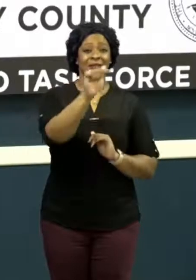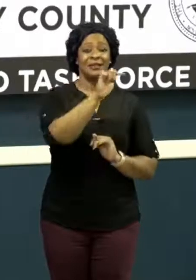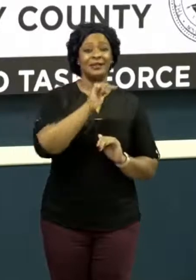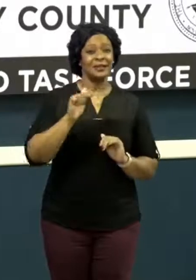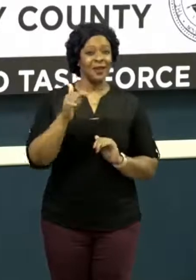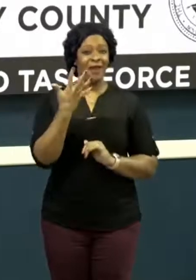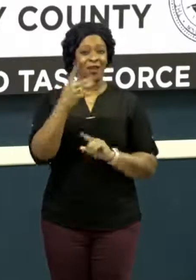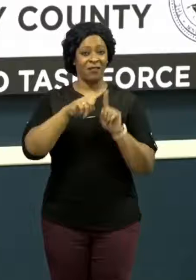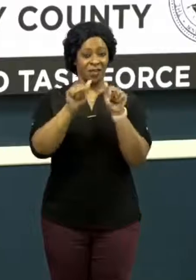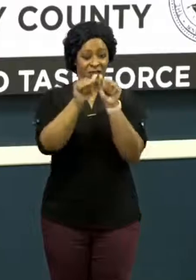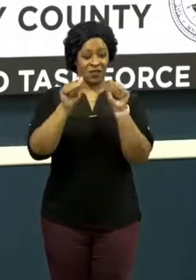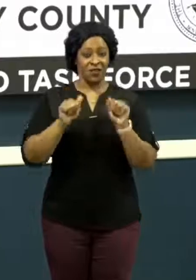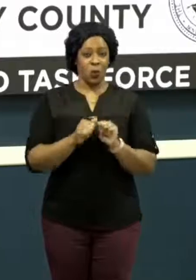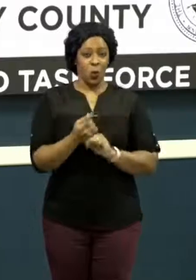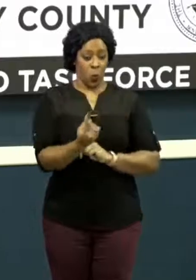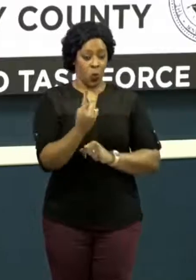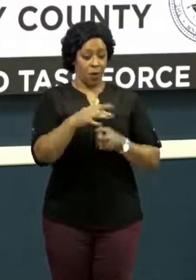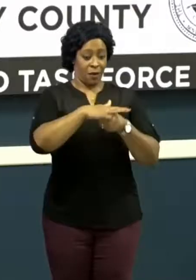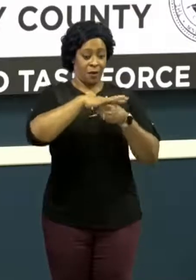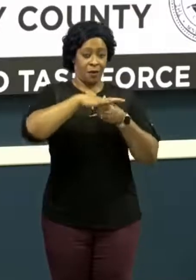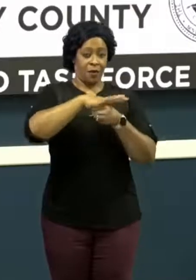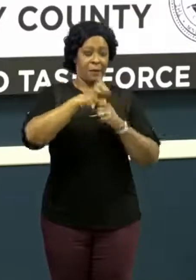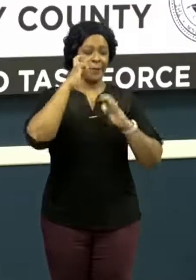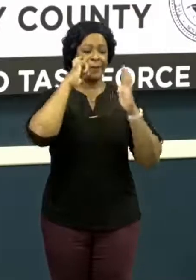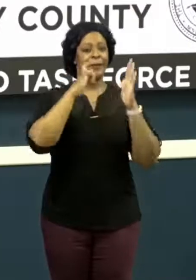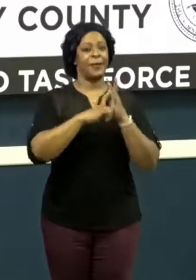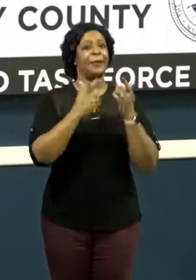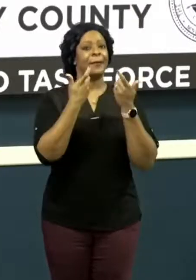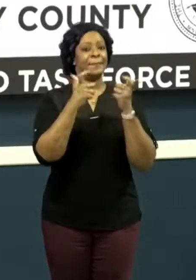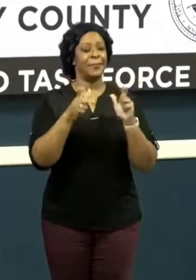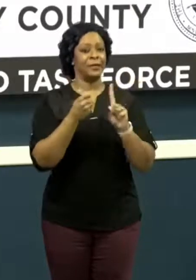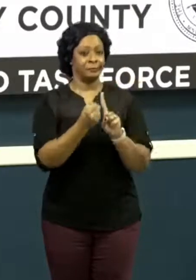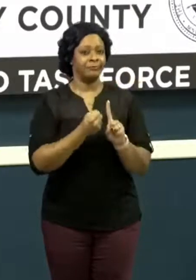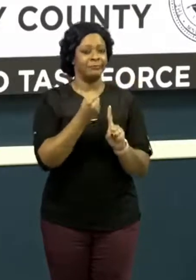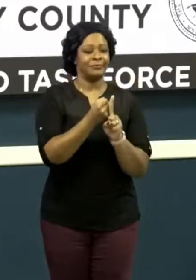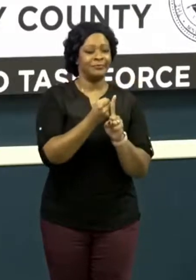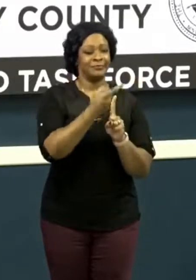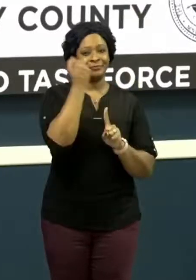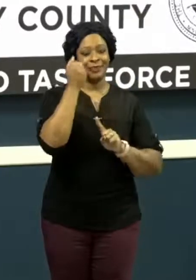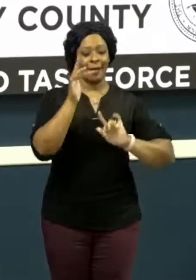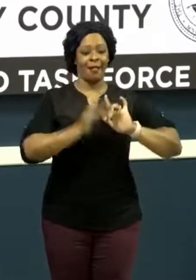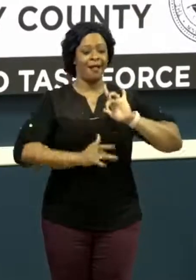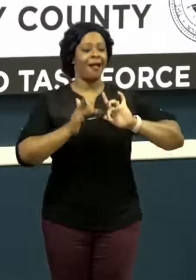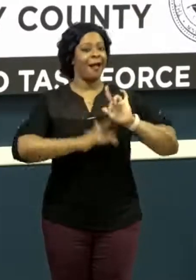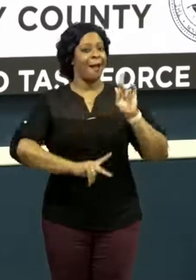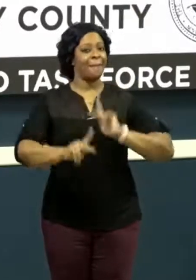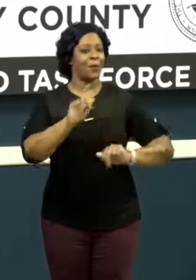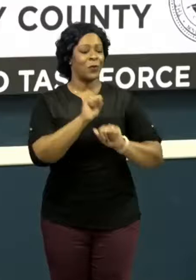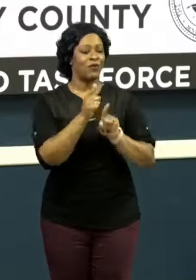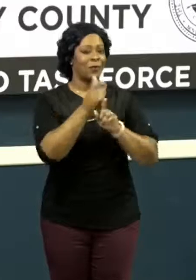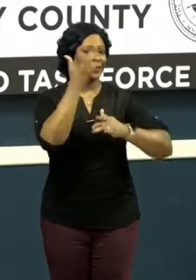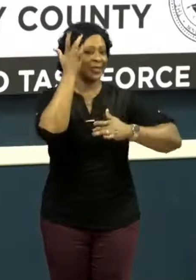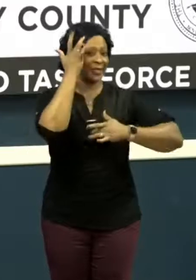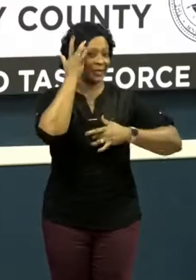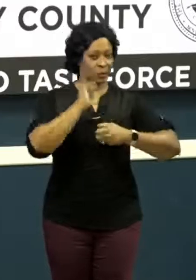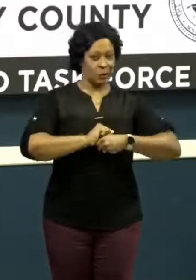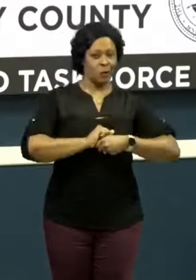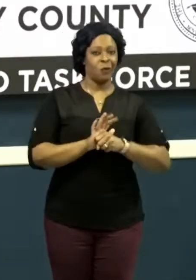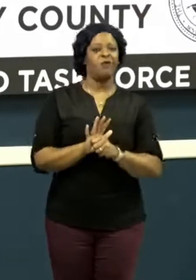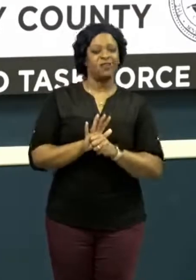5 areas, and one of those areas is seeing some pretty dramatic impacts because of absenteeism attributed to